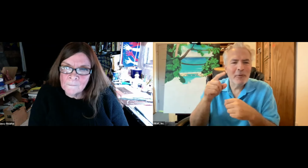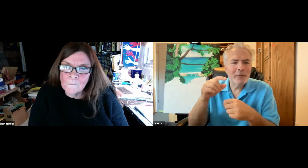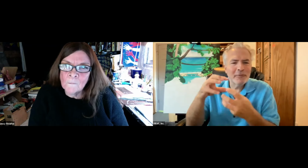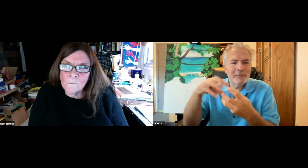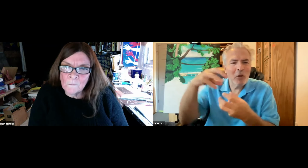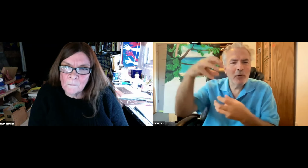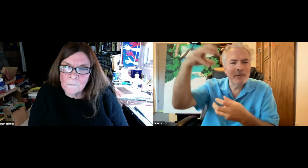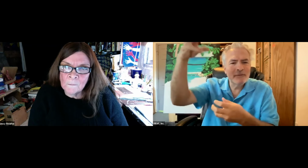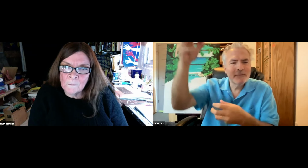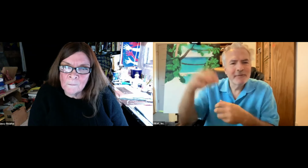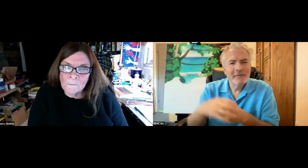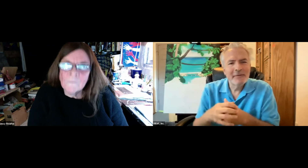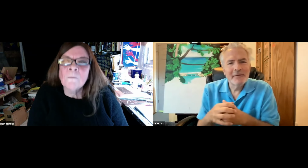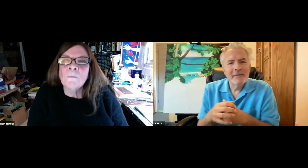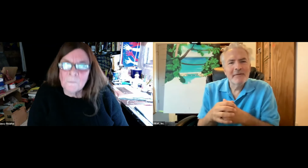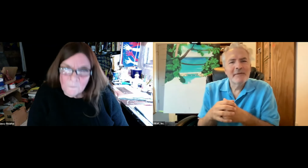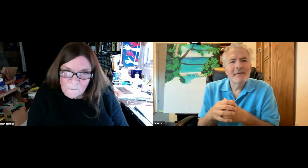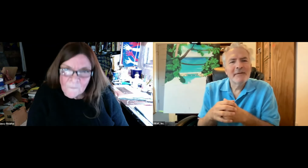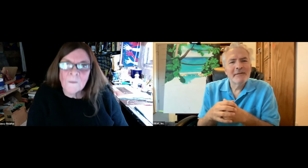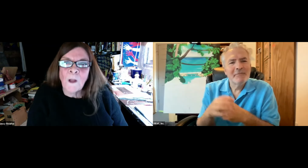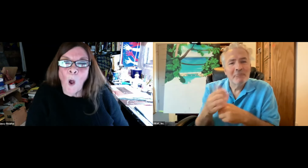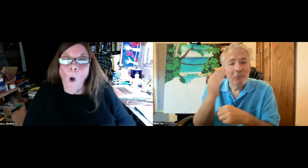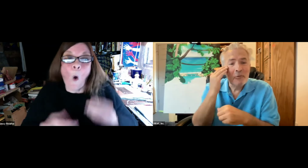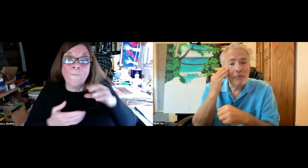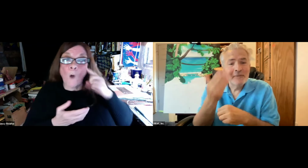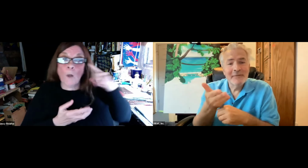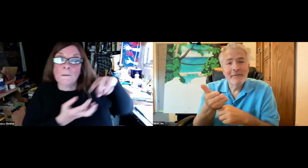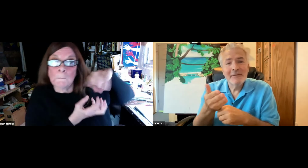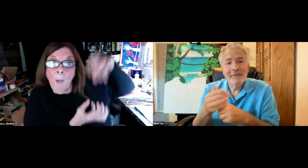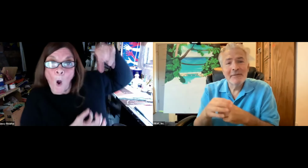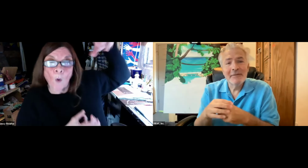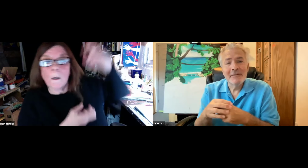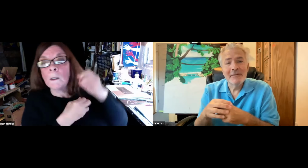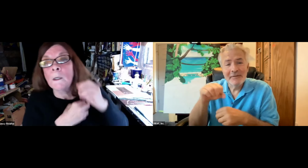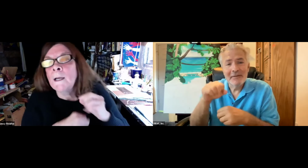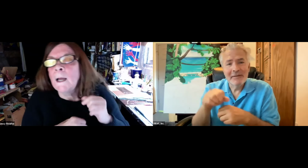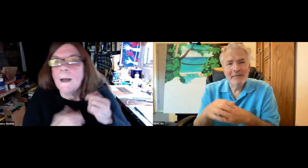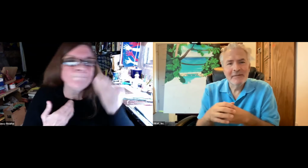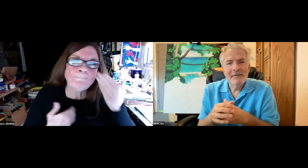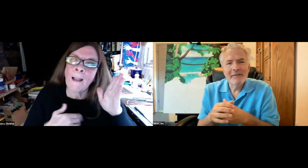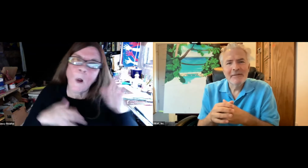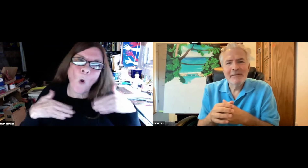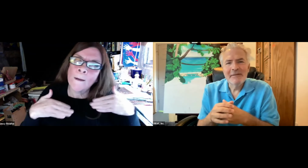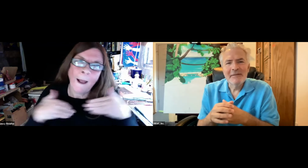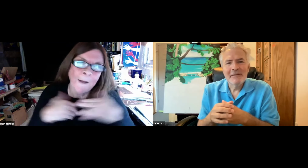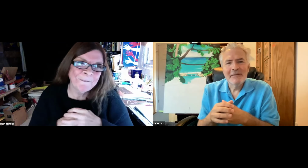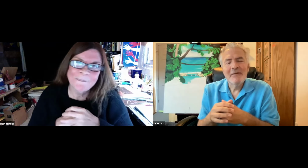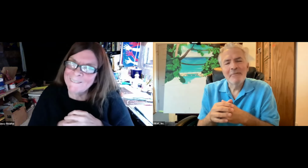So, the signs for Native and the sign for smoke. Is there a sign for smoke? Do you know?